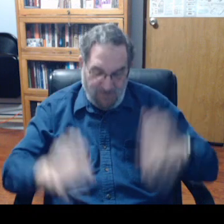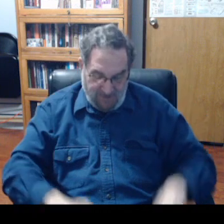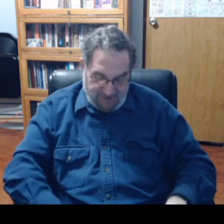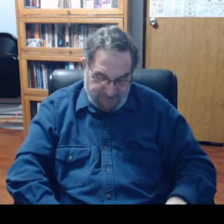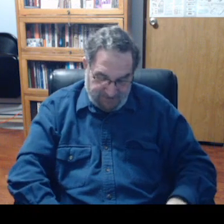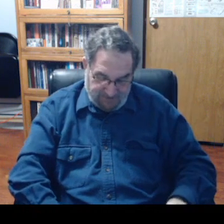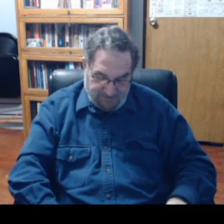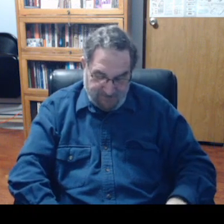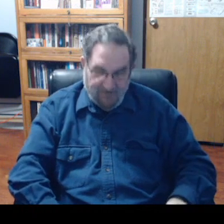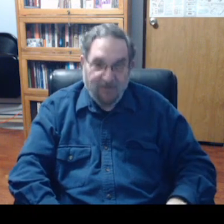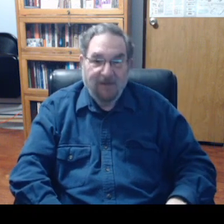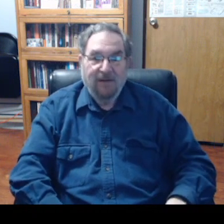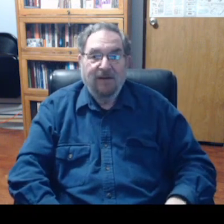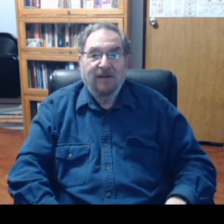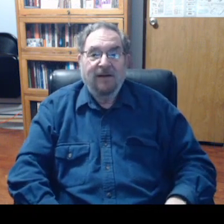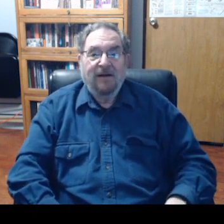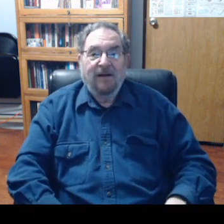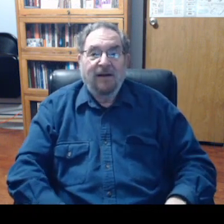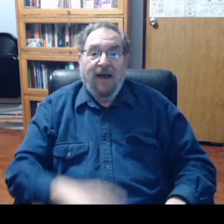Hallelujah.